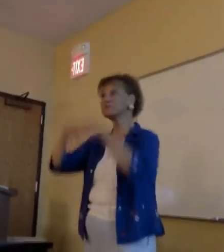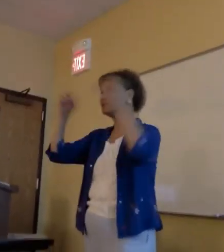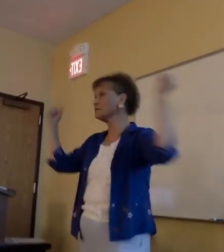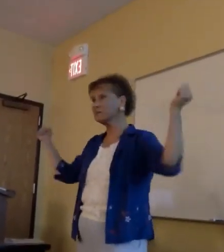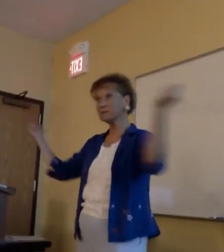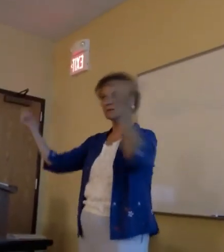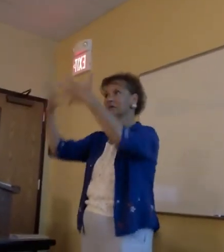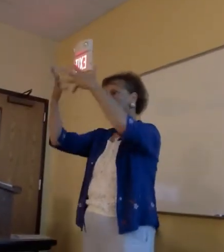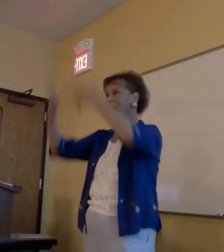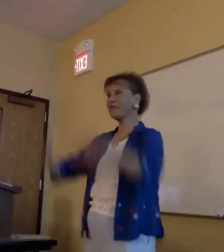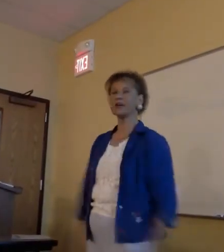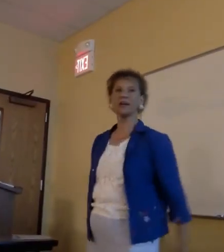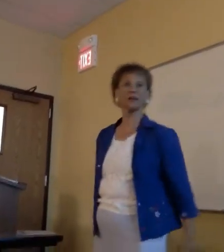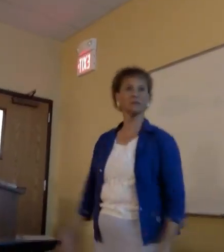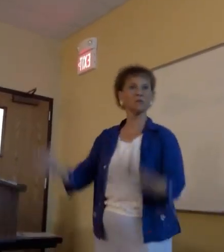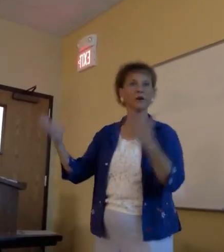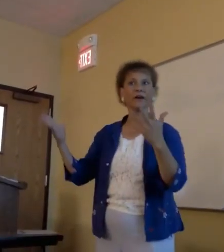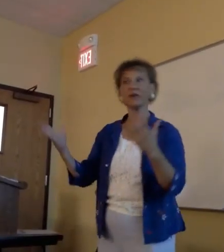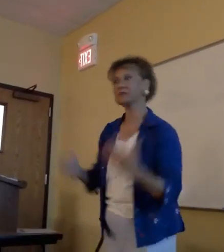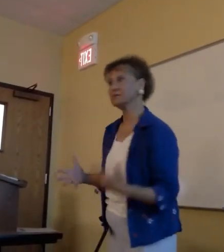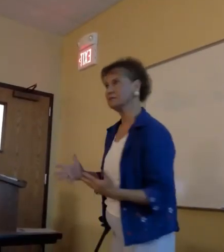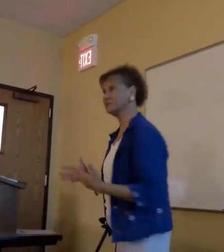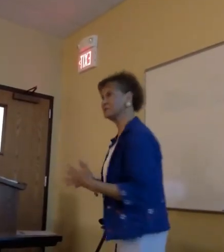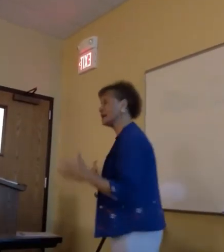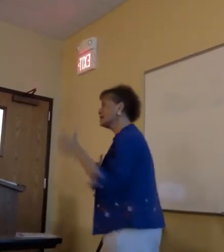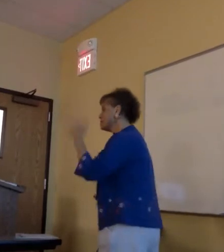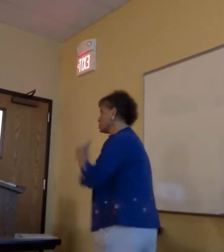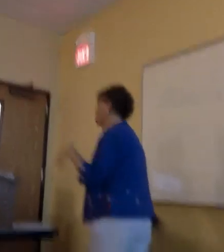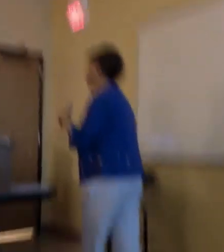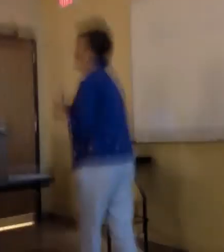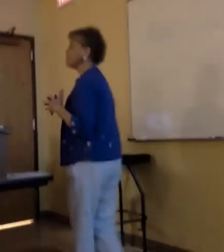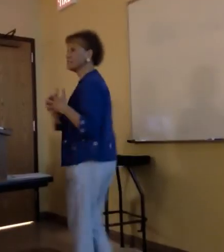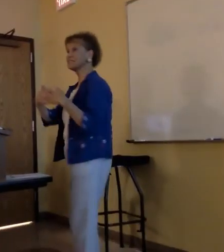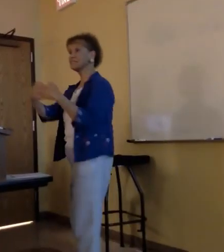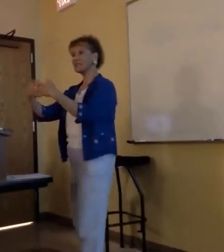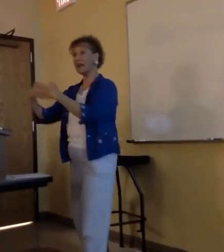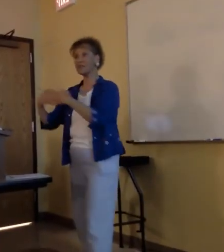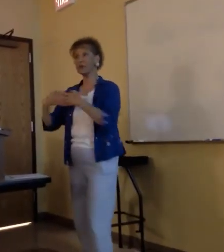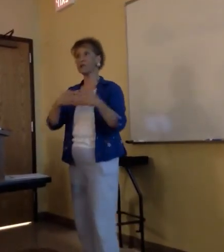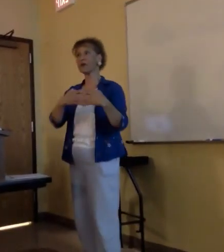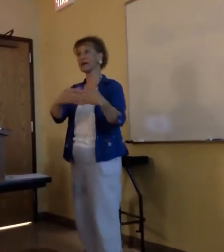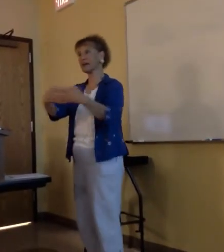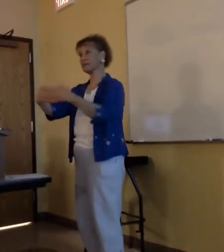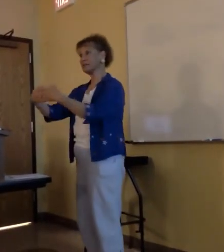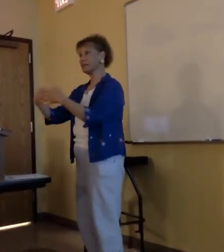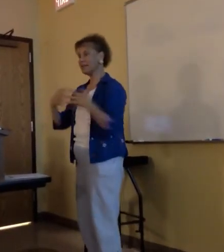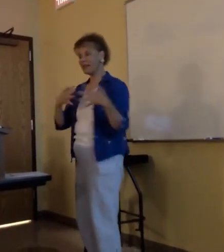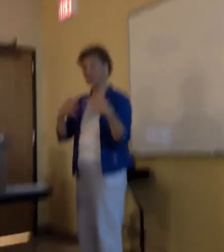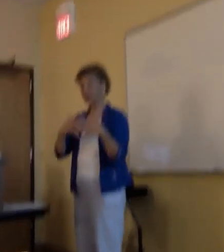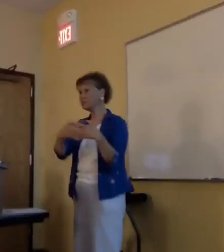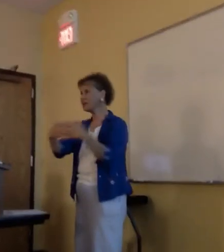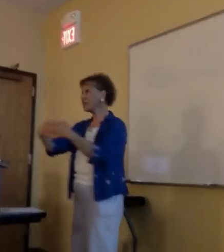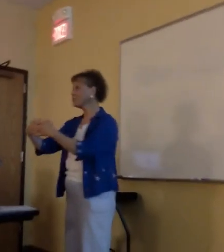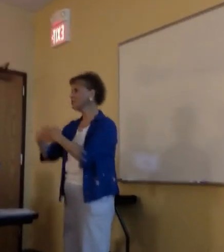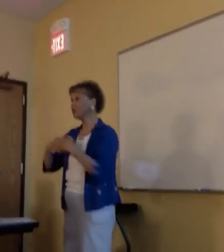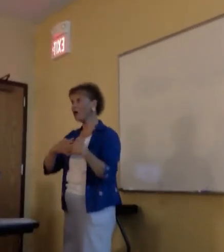and Africa and wherever else, all right? So this is the sign for America. They have come together and they're all